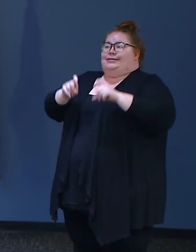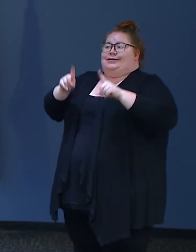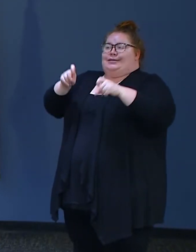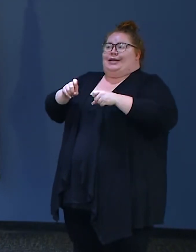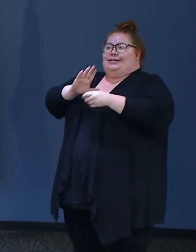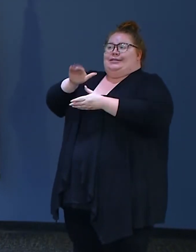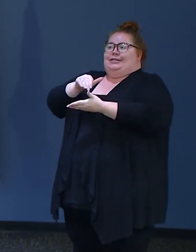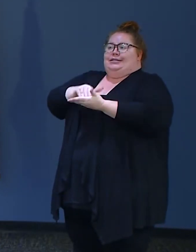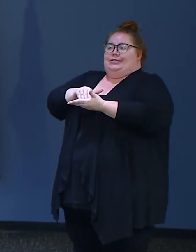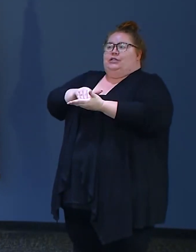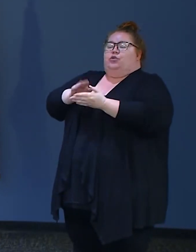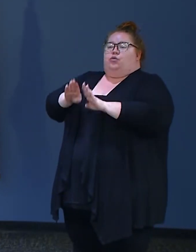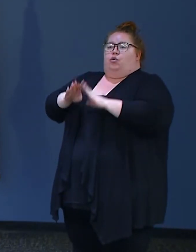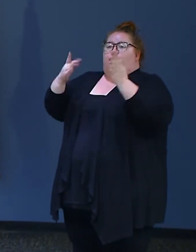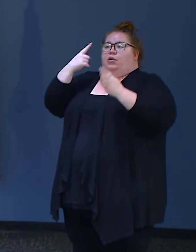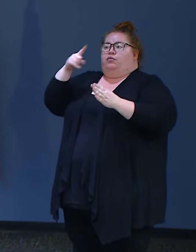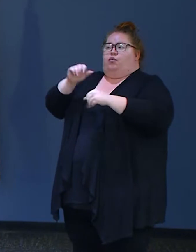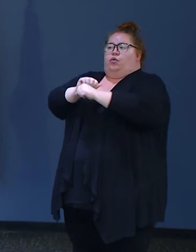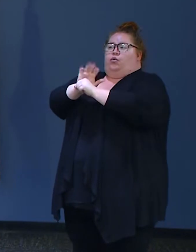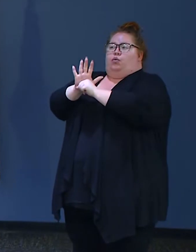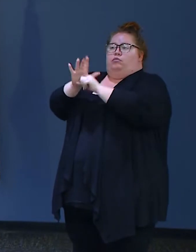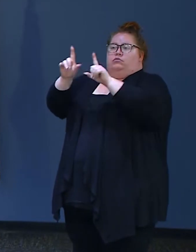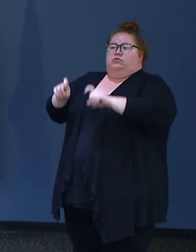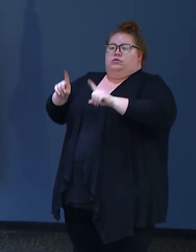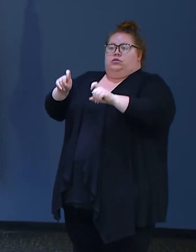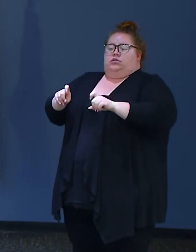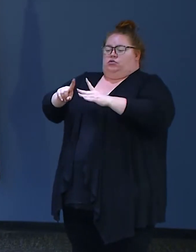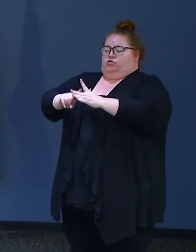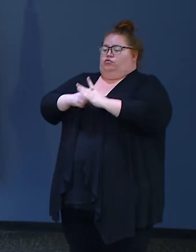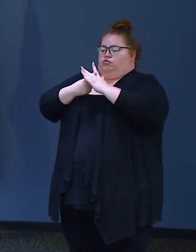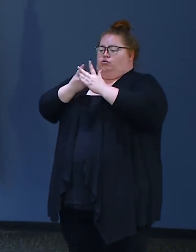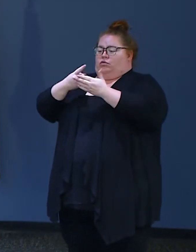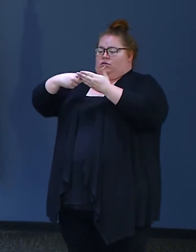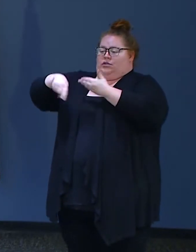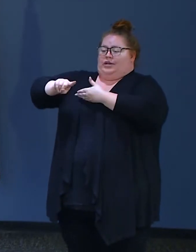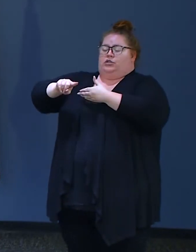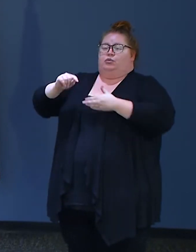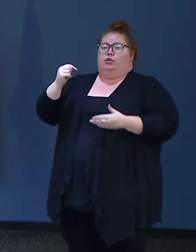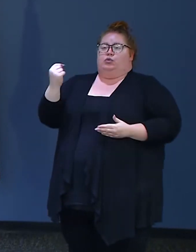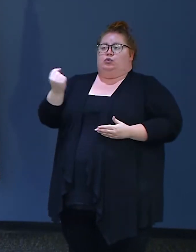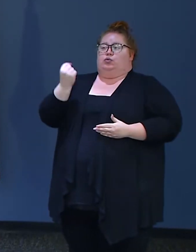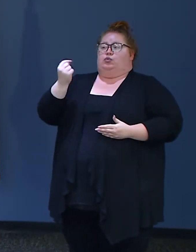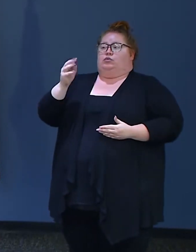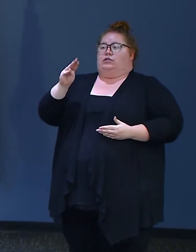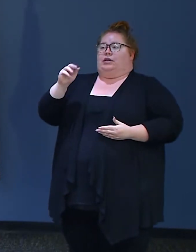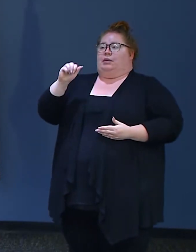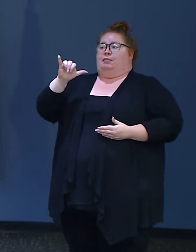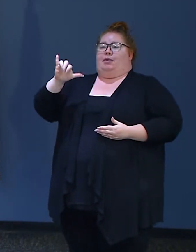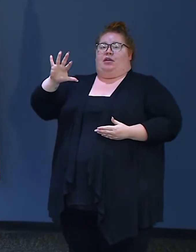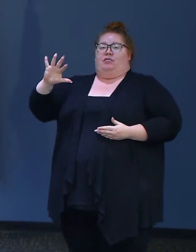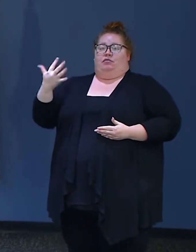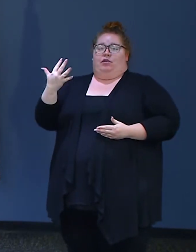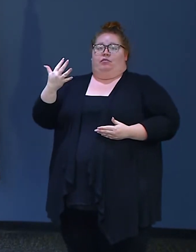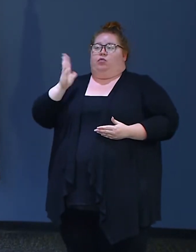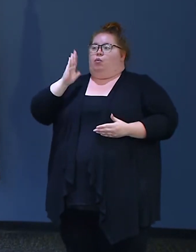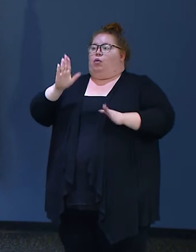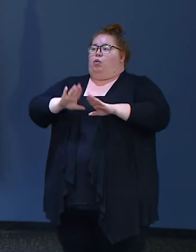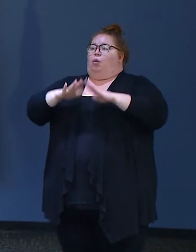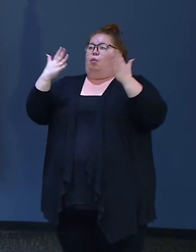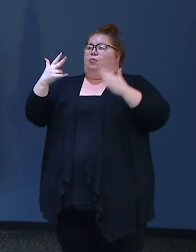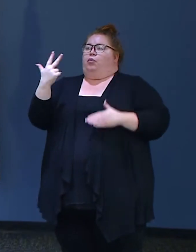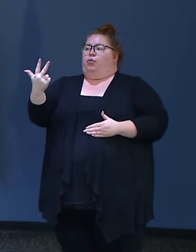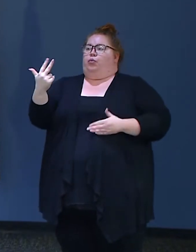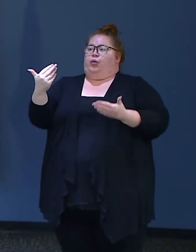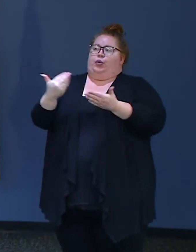COVID-19 testing here in Kern County. So starting next week, Tuesday, May 5th, we will be opening 3